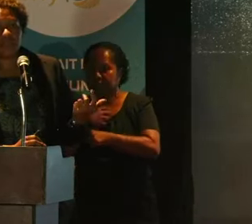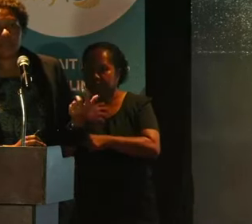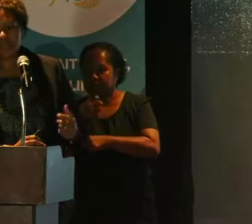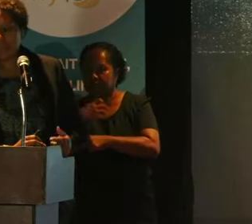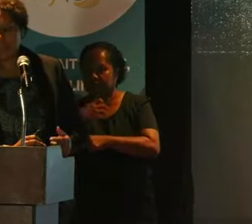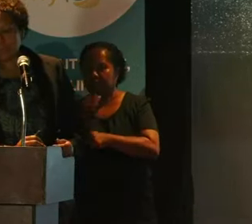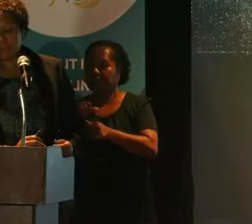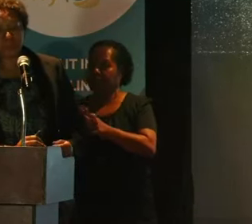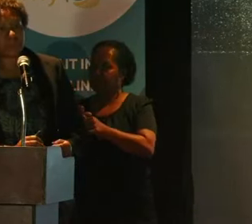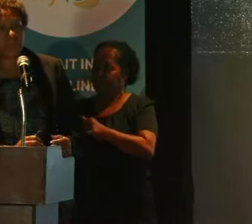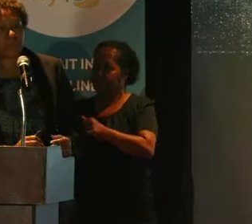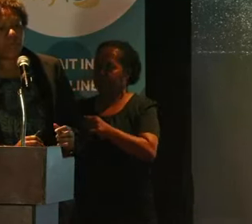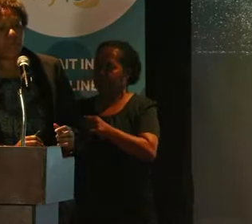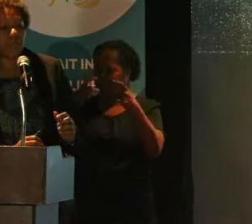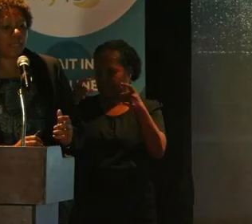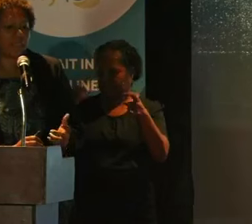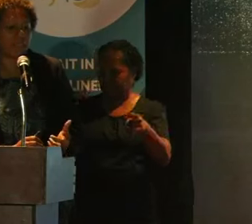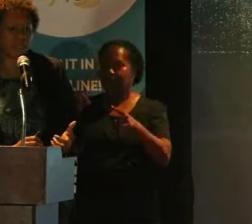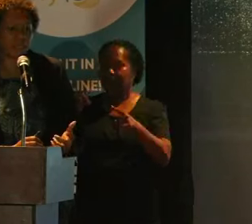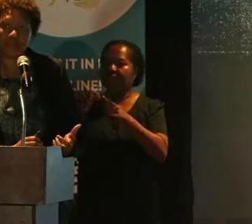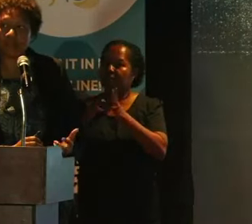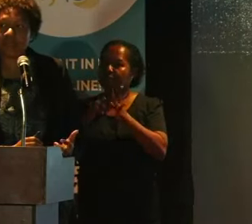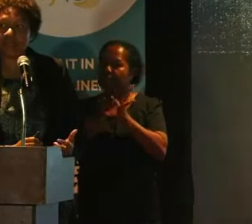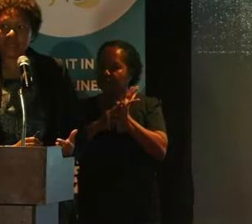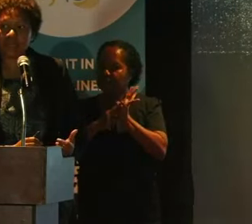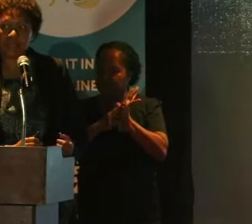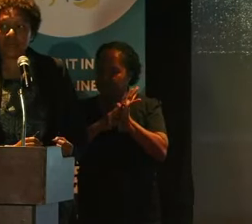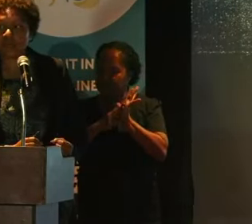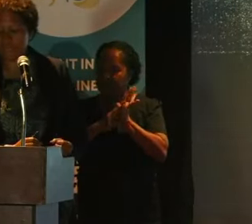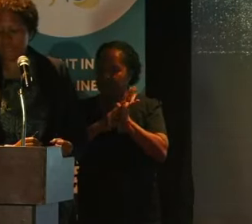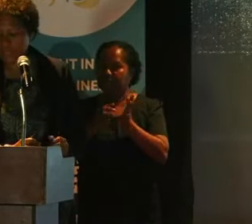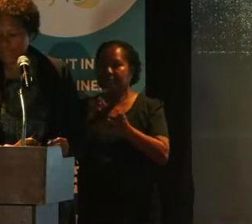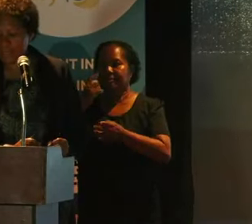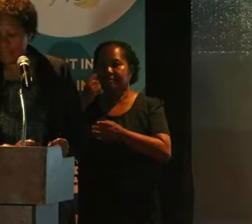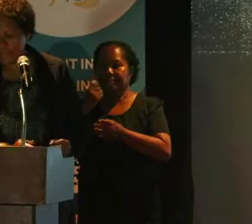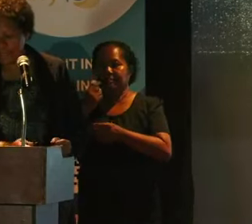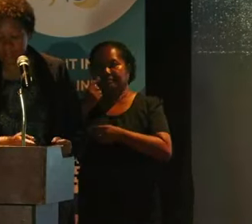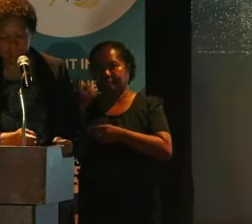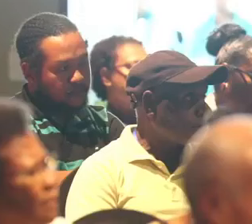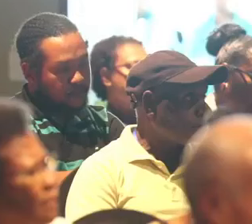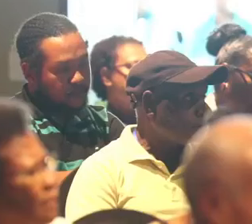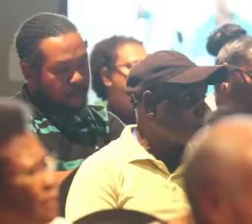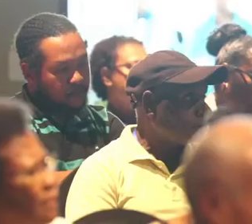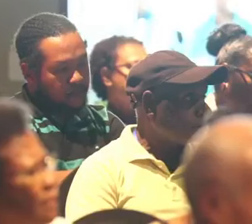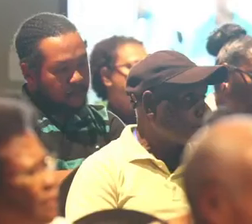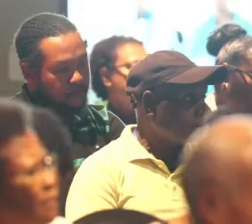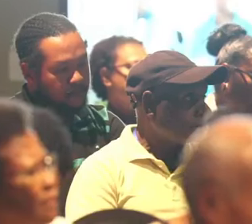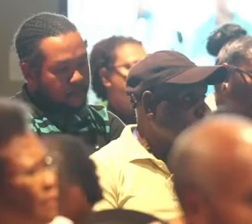better city. And I'm here to tell you a bit about NCDC's requirements for licensing.